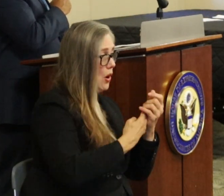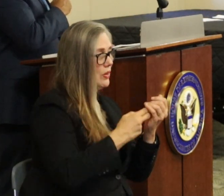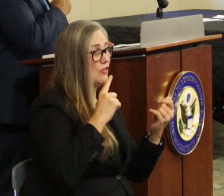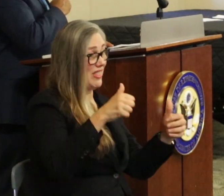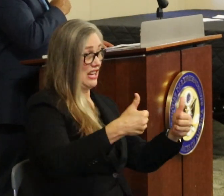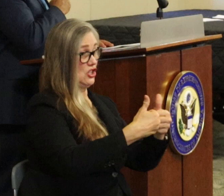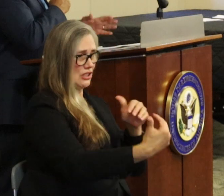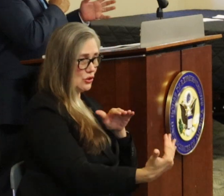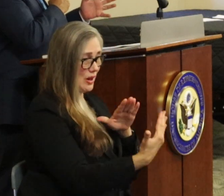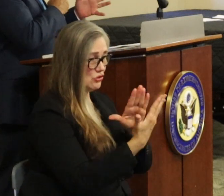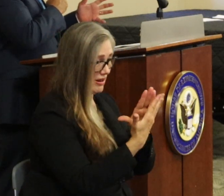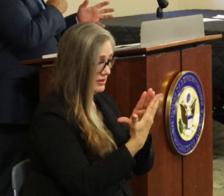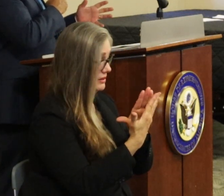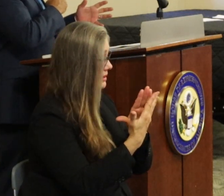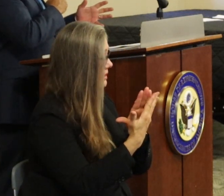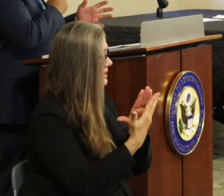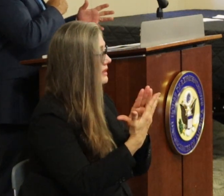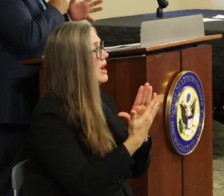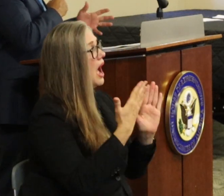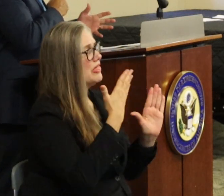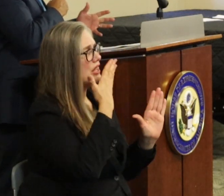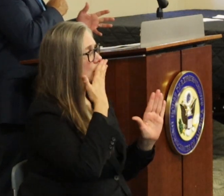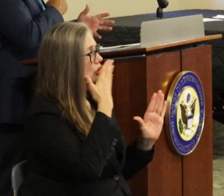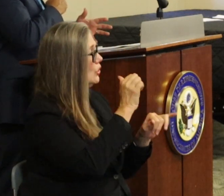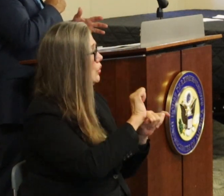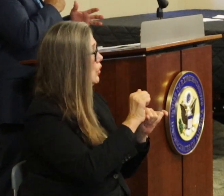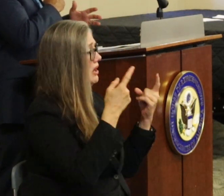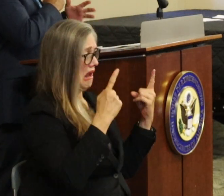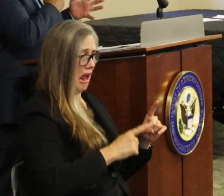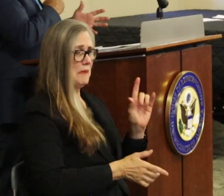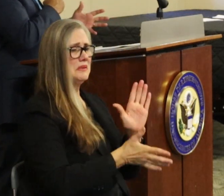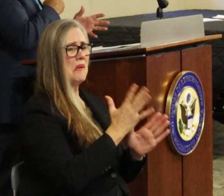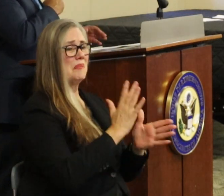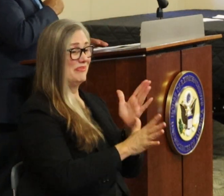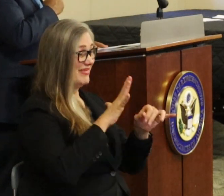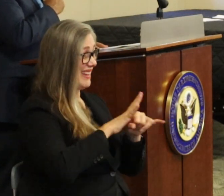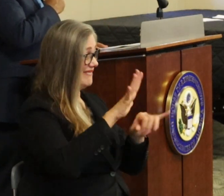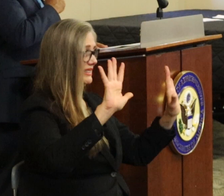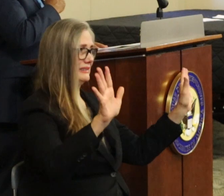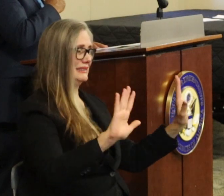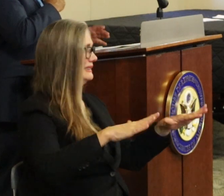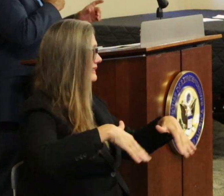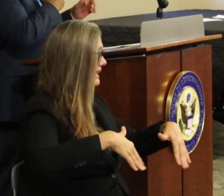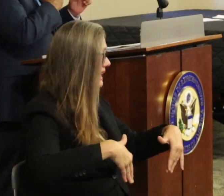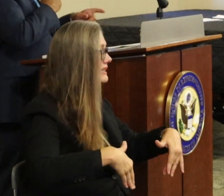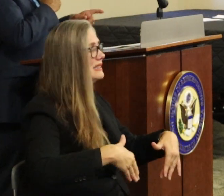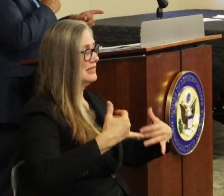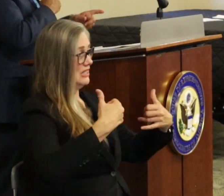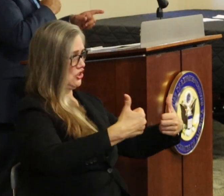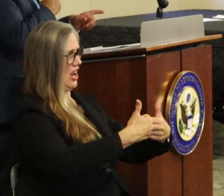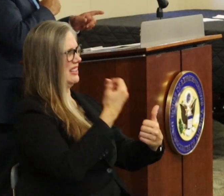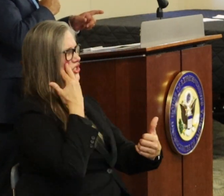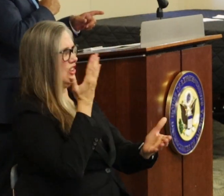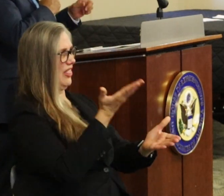lot of good work has been done, but sometimes it feels like not enough, right? And we still see the challenge. I'm proud to